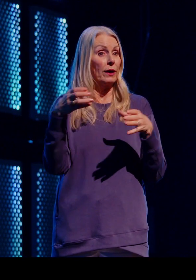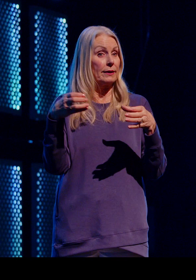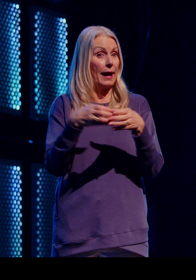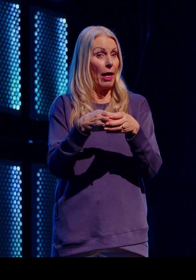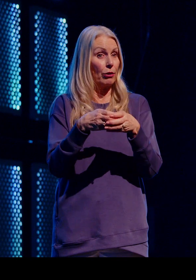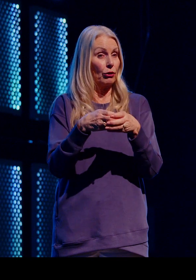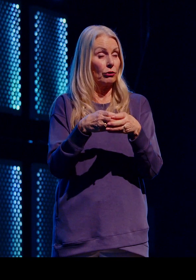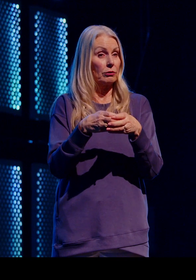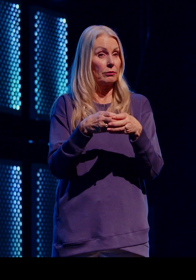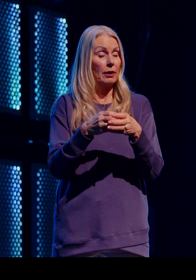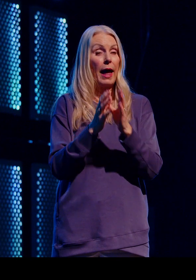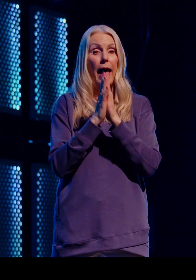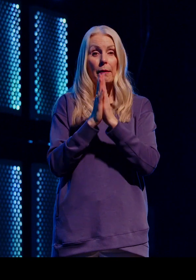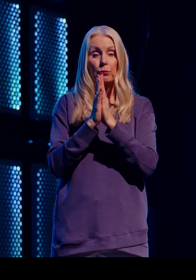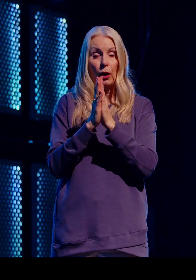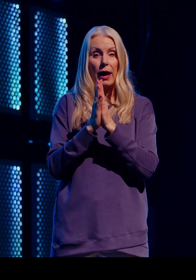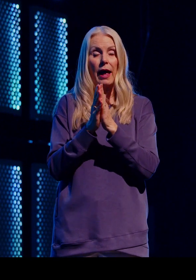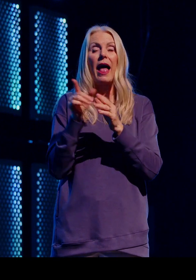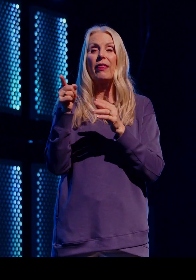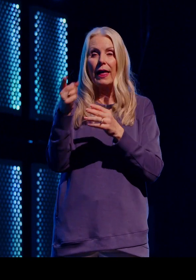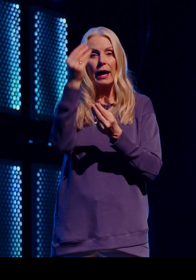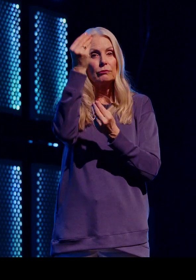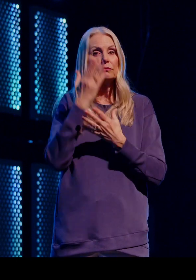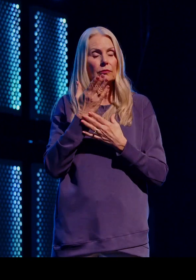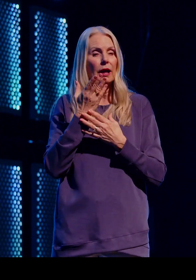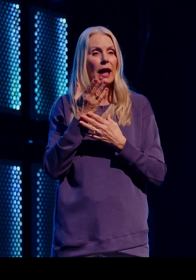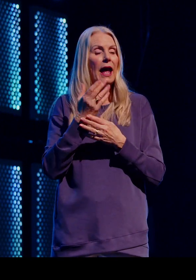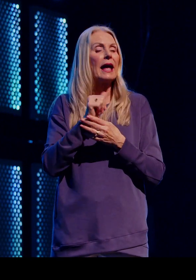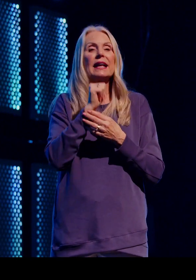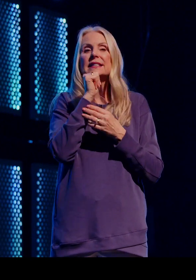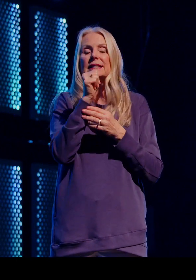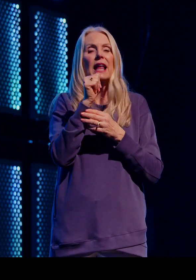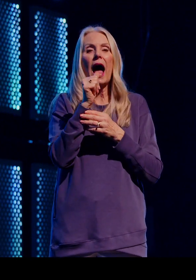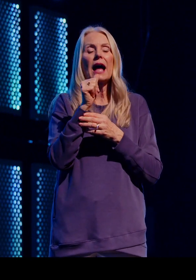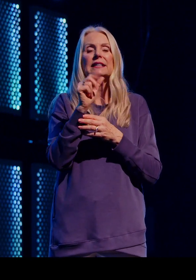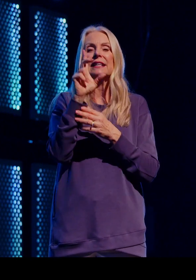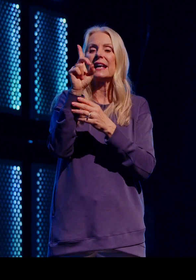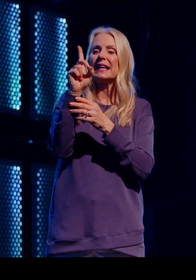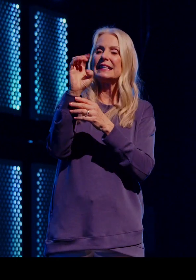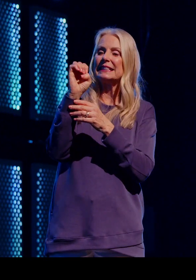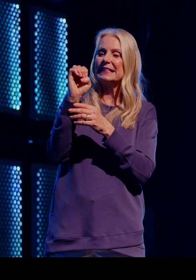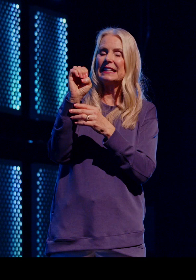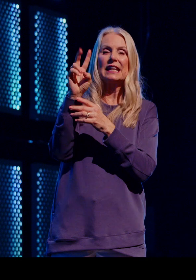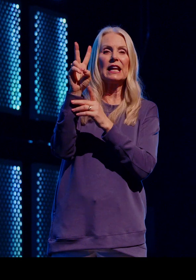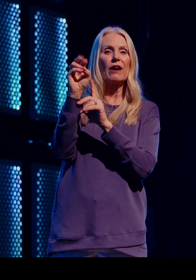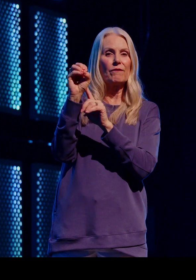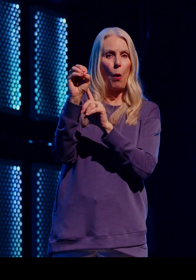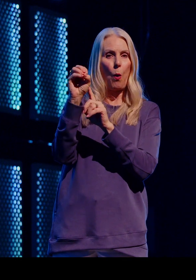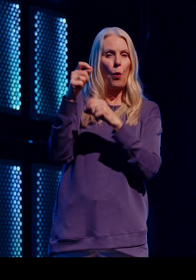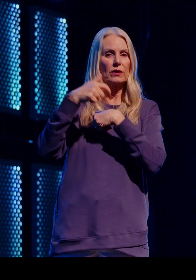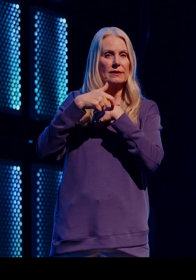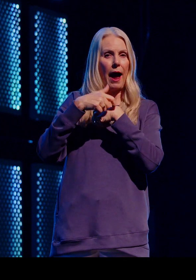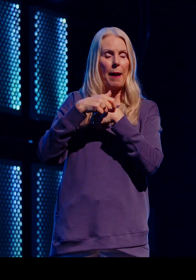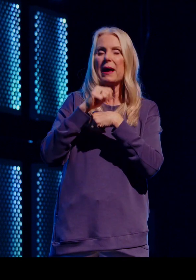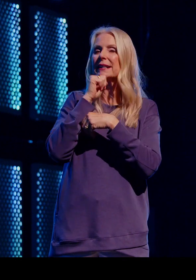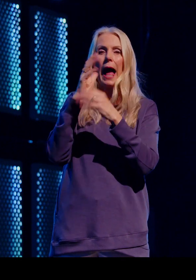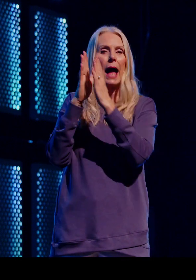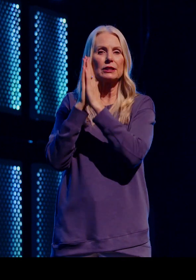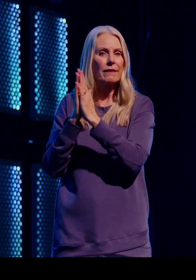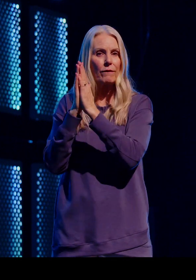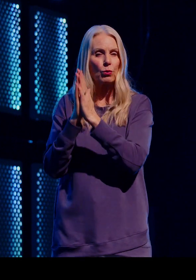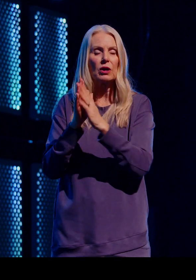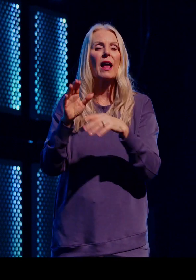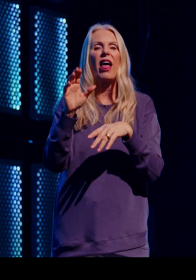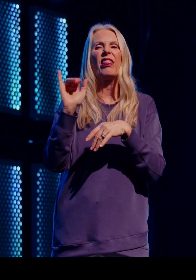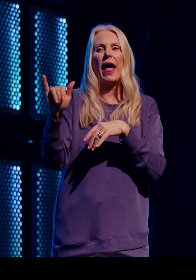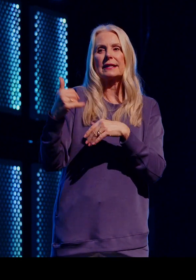around and have our devotional. They told me that it's no longer devotional, it's Devo. So we have to do Devo time, not devotional time. That's